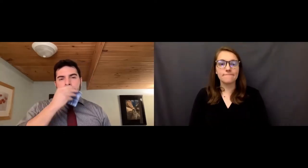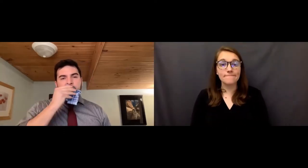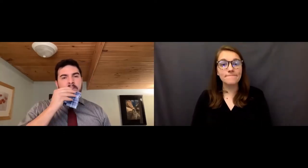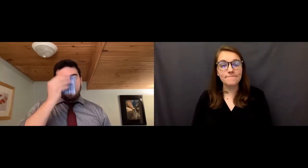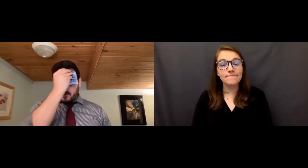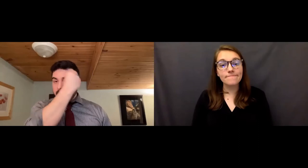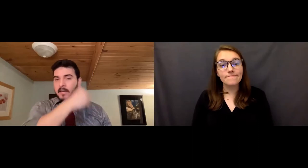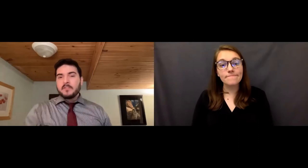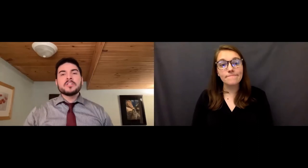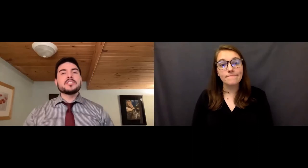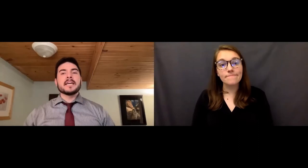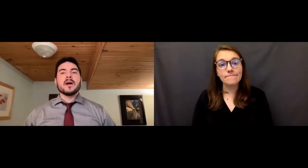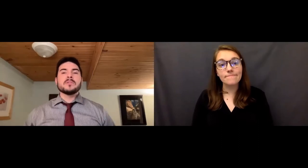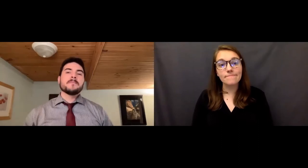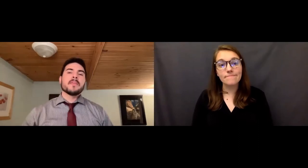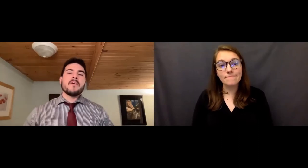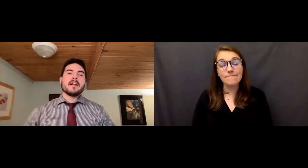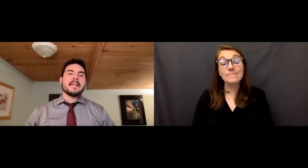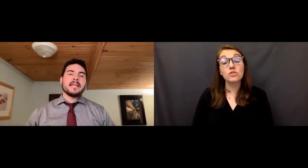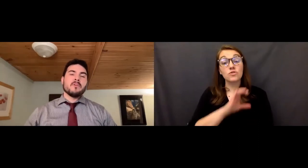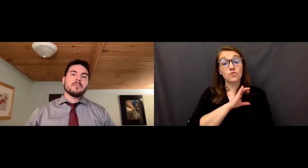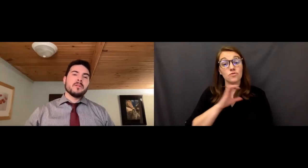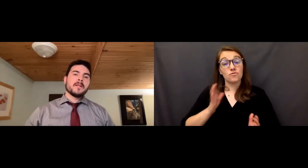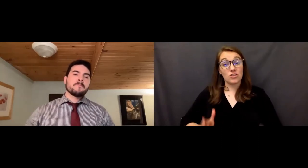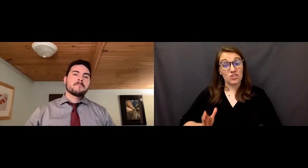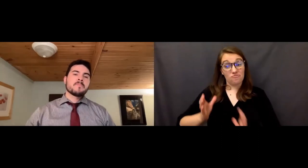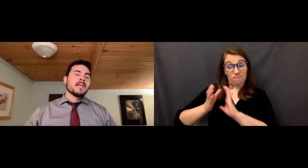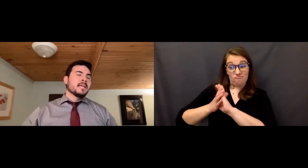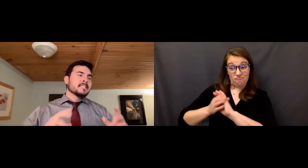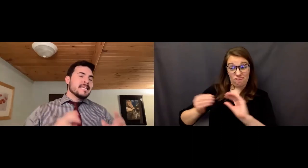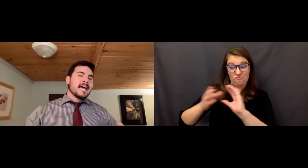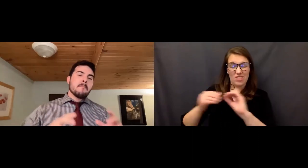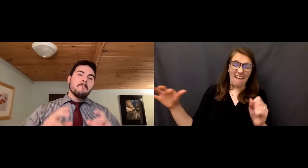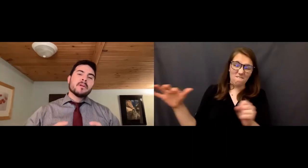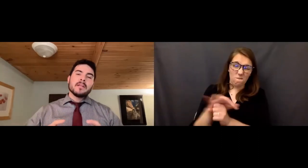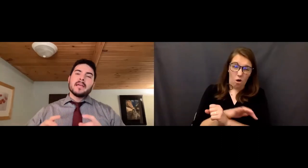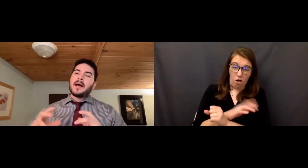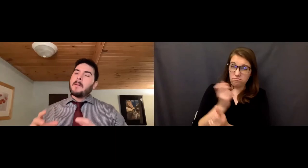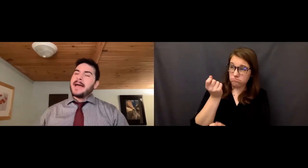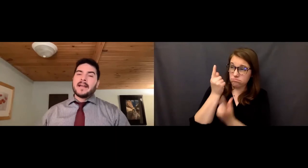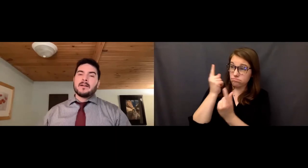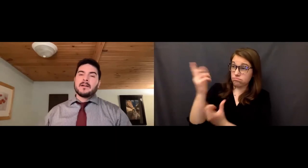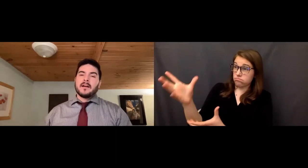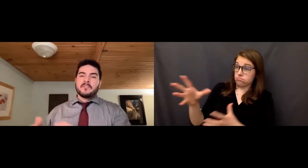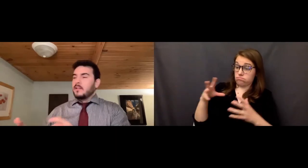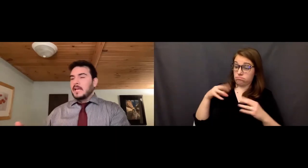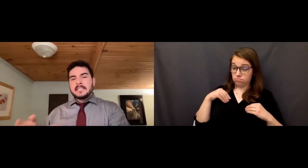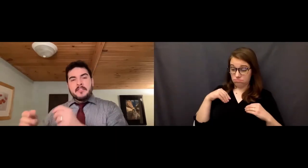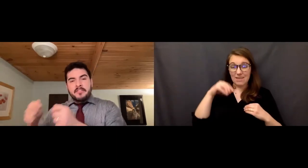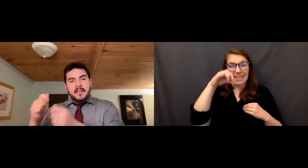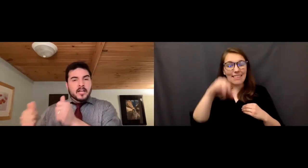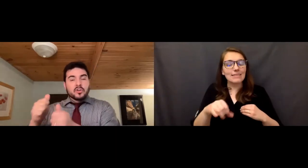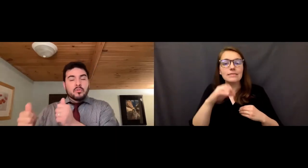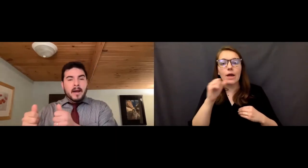Receiving the fullness of the Christian account of our innate vulnerability is not merely a matter of